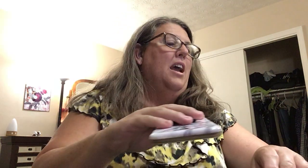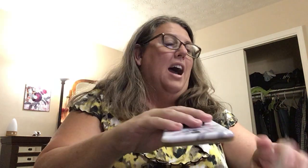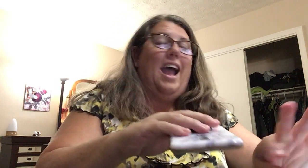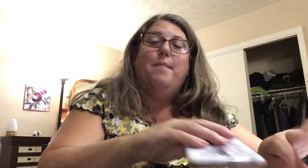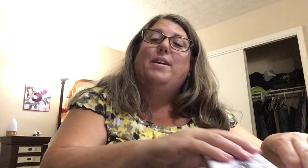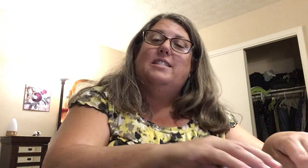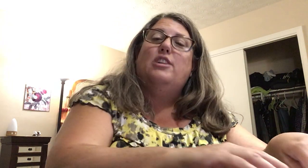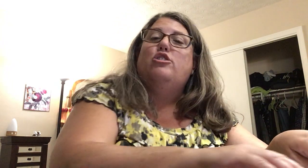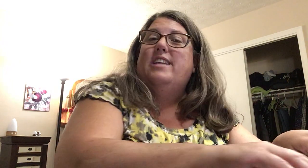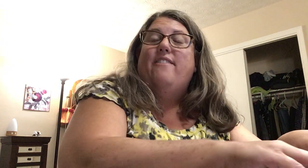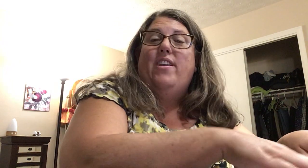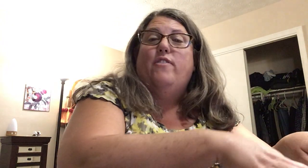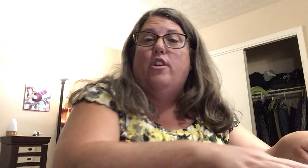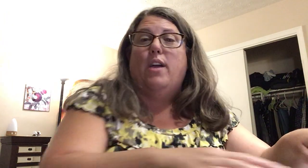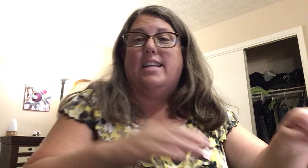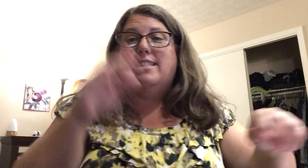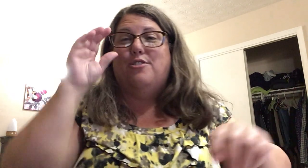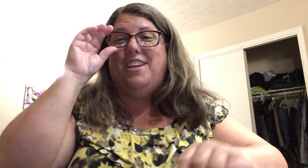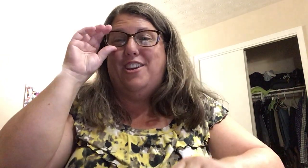I am considered deaf even though I can still hear.